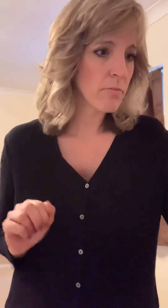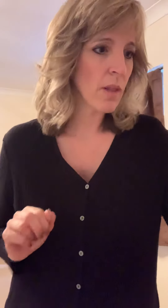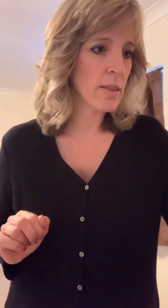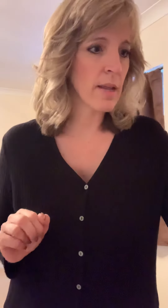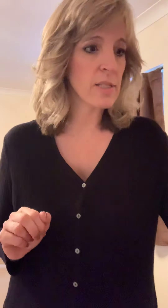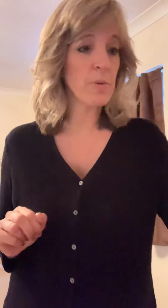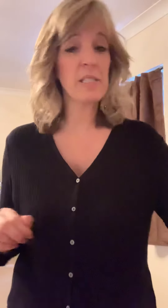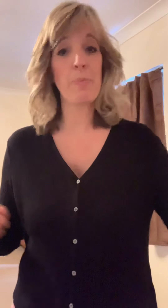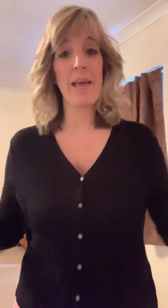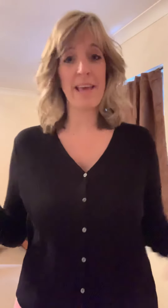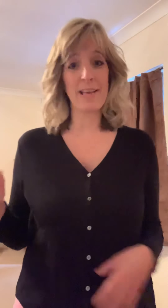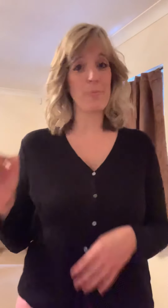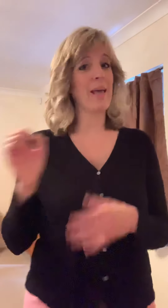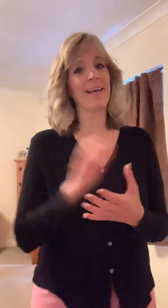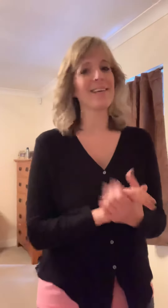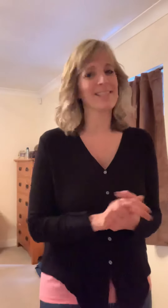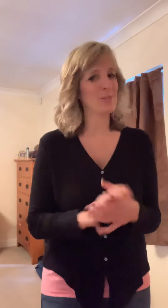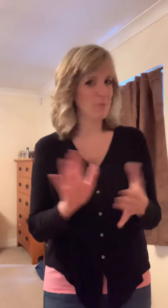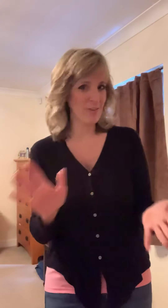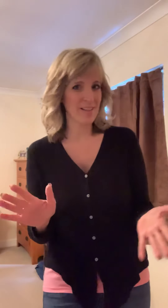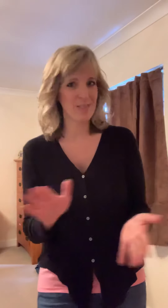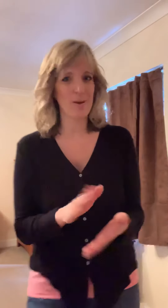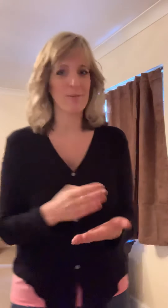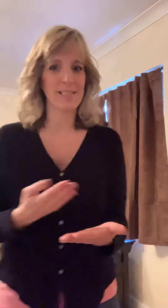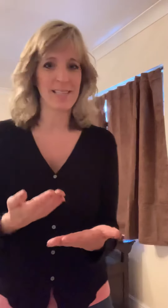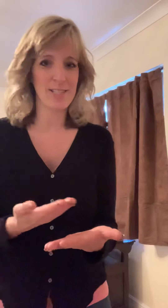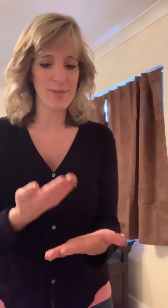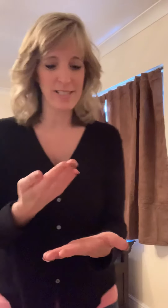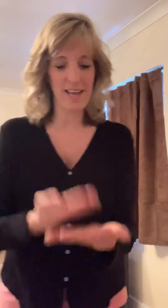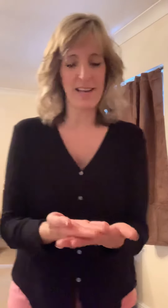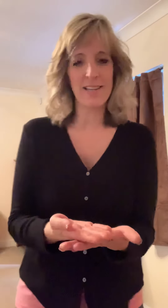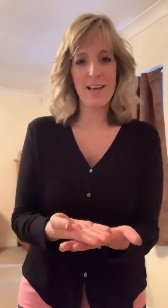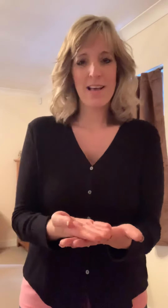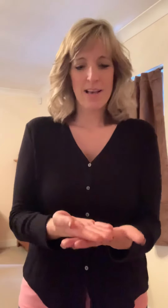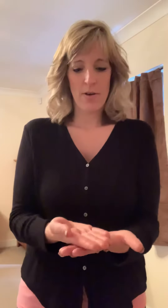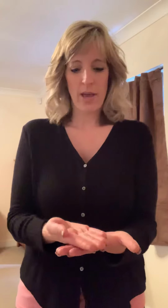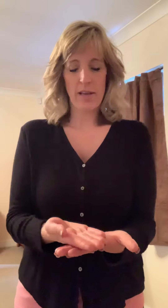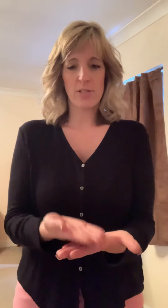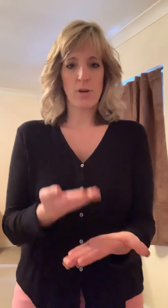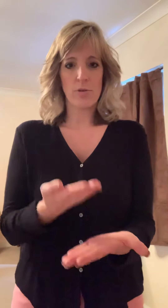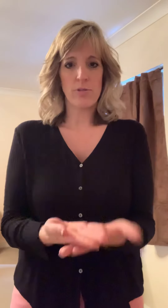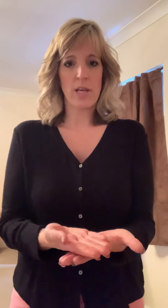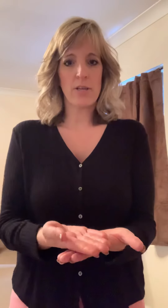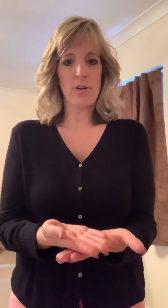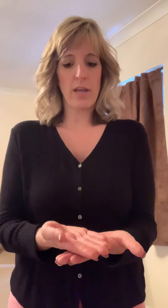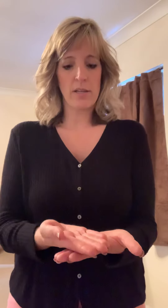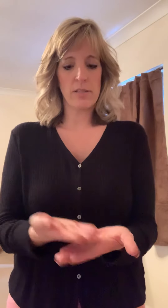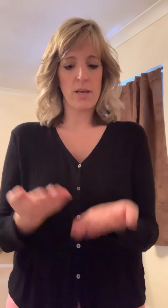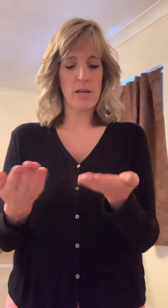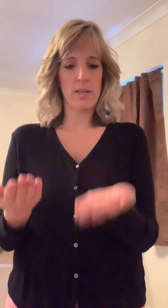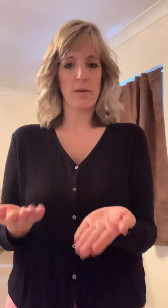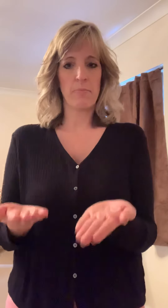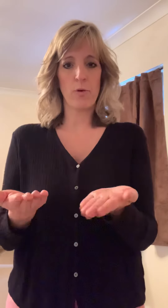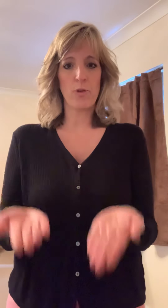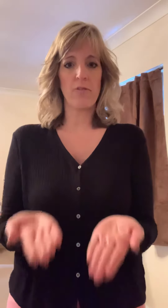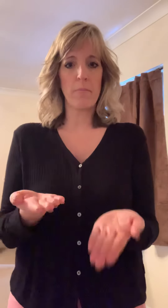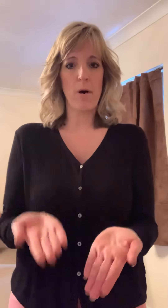The next one is pancakes. Pancakes is super fun. That's why I always like to do this sign. Okay, so you take your hands, both of them palms